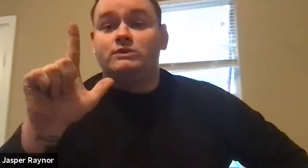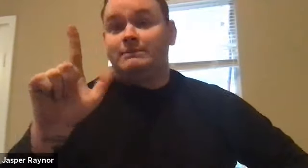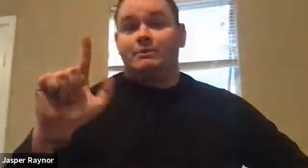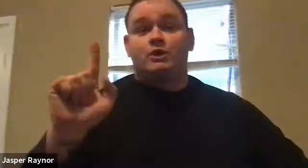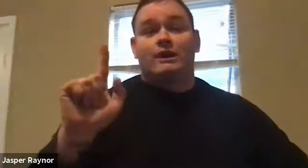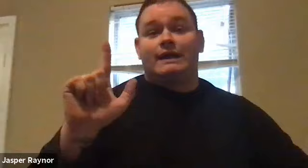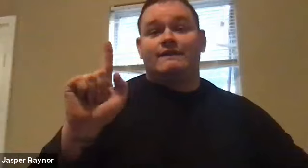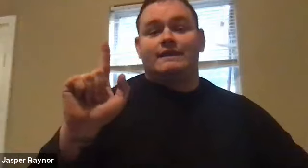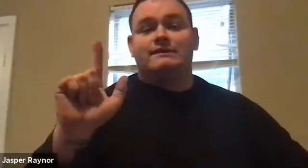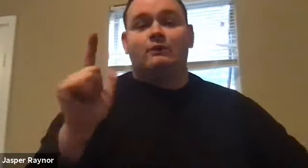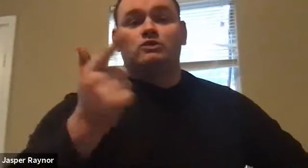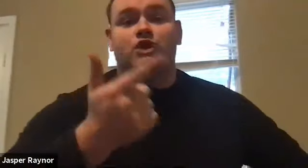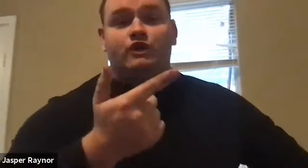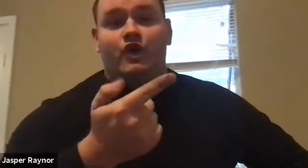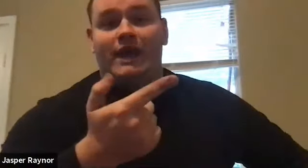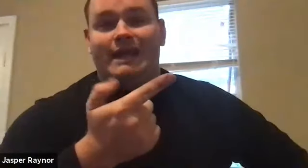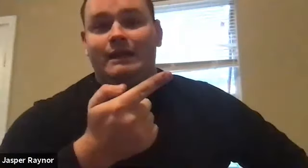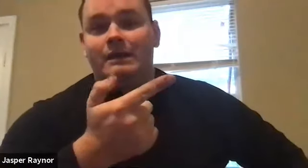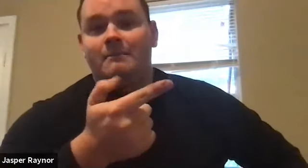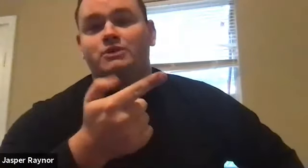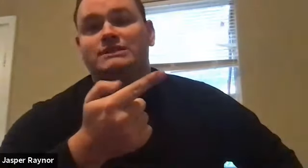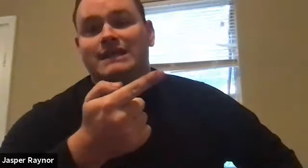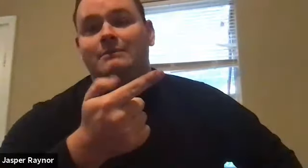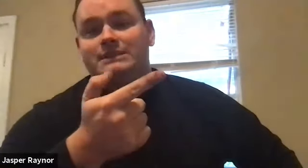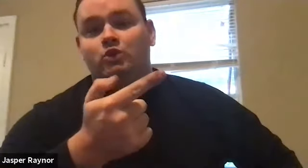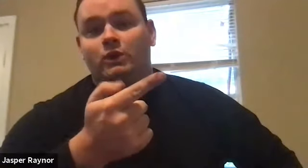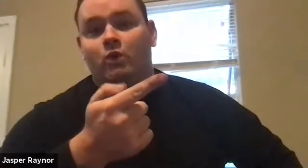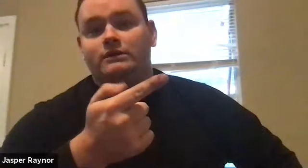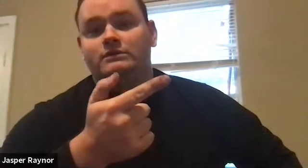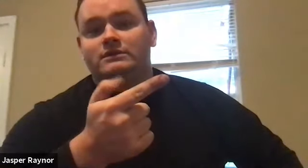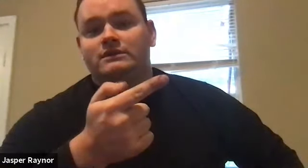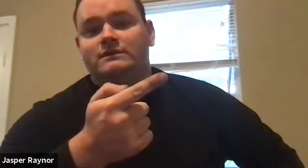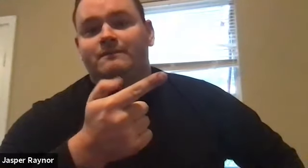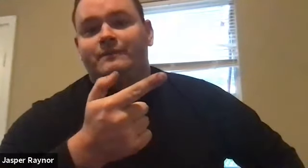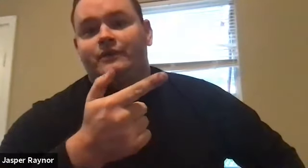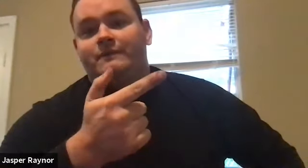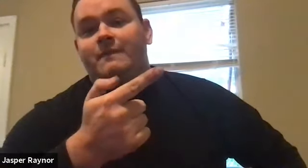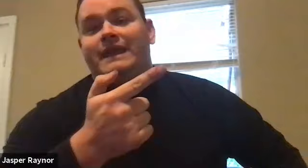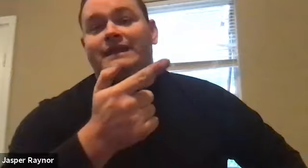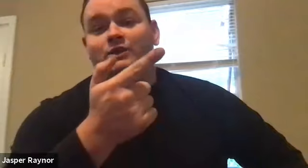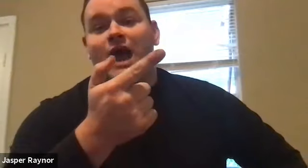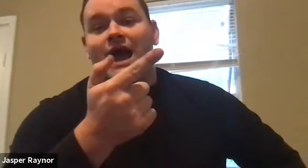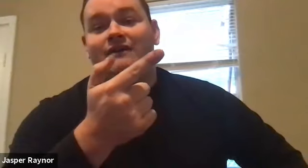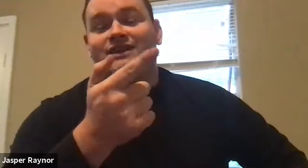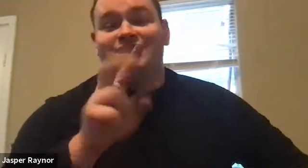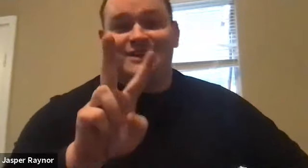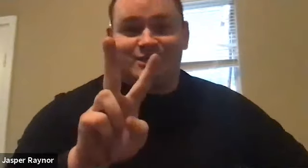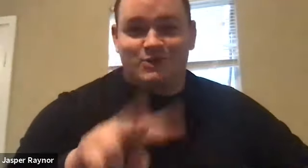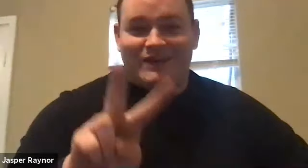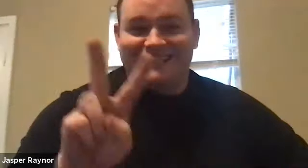people do it like this. They will turn their hand most of the time and say 21. And then you have